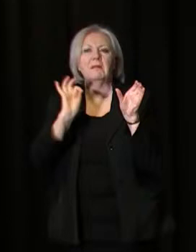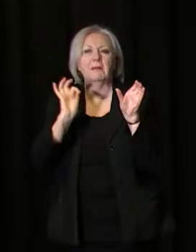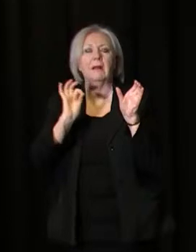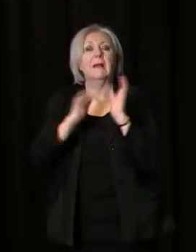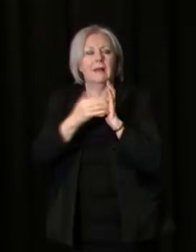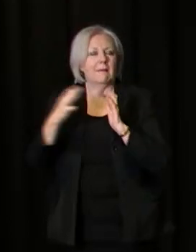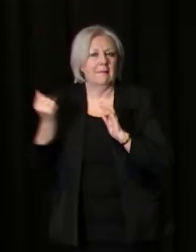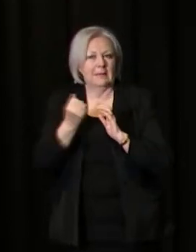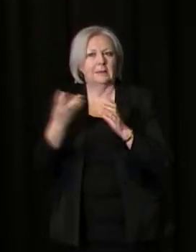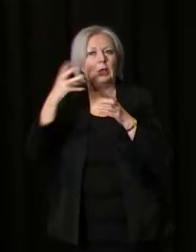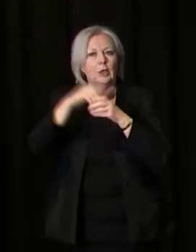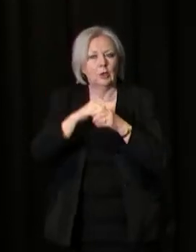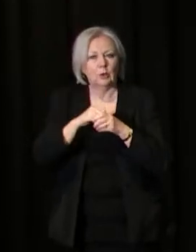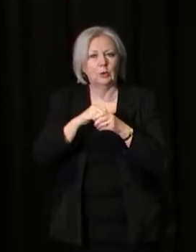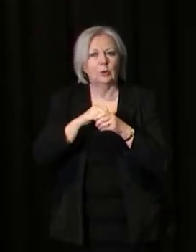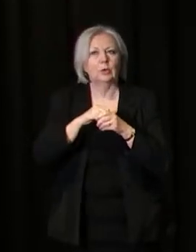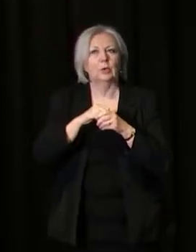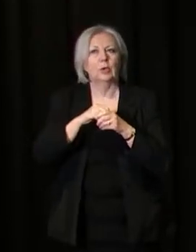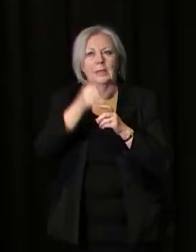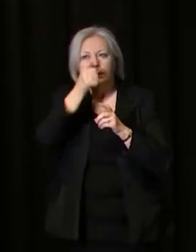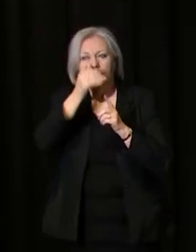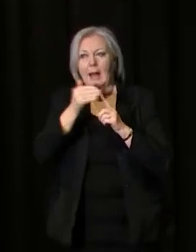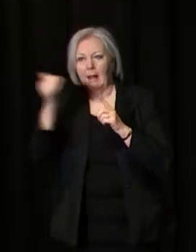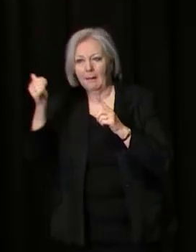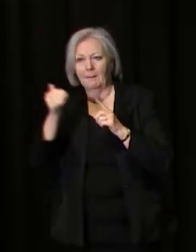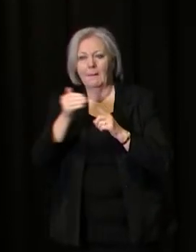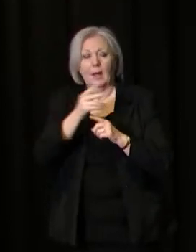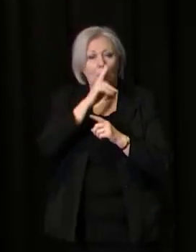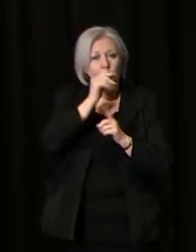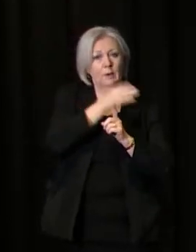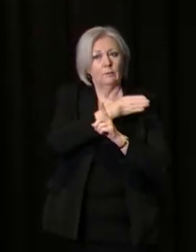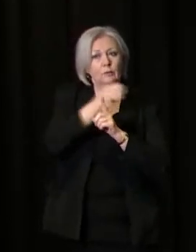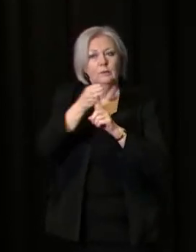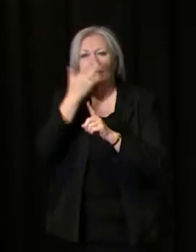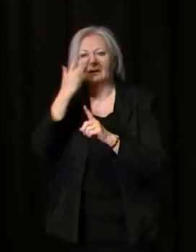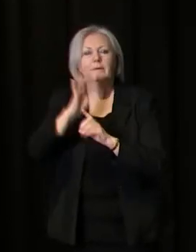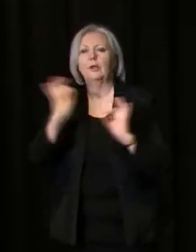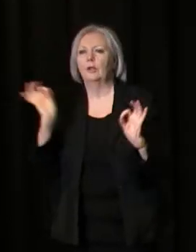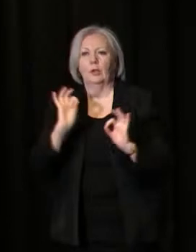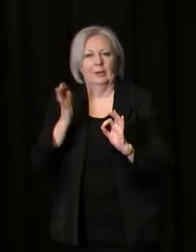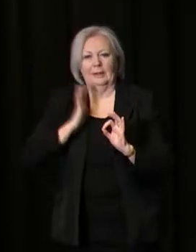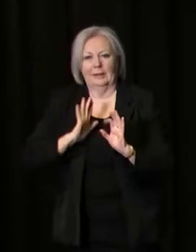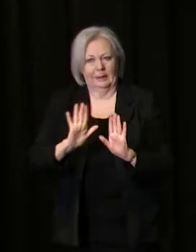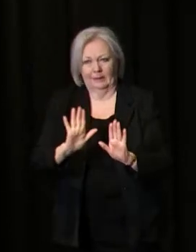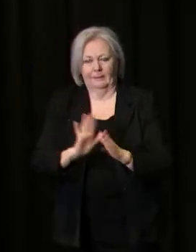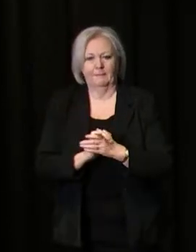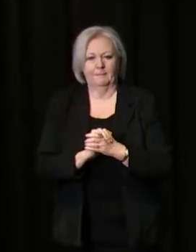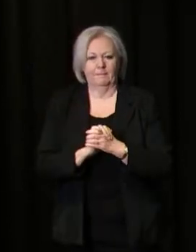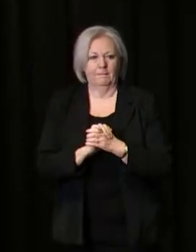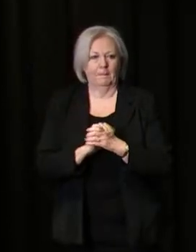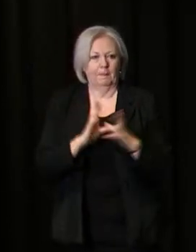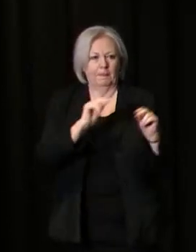and 15 year olds, as I understand it, are not. 16 and up are, though. The high risk